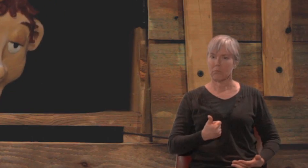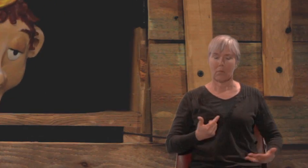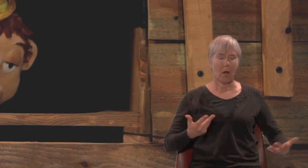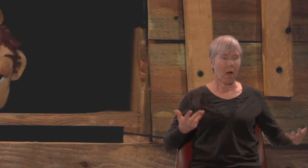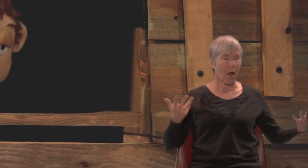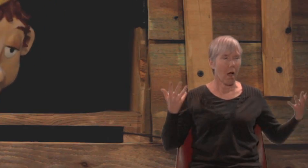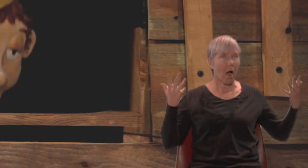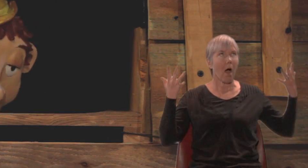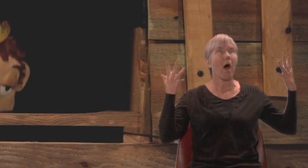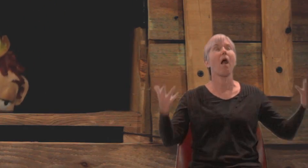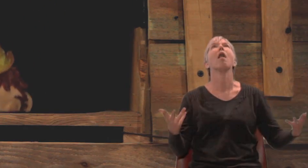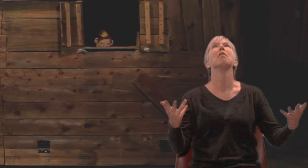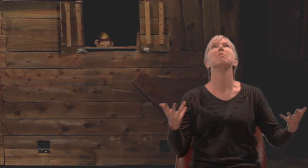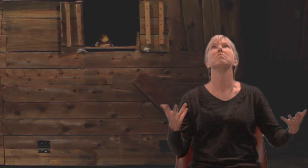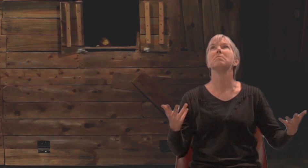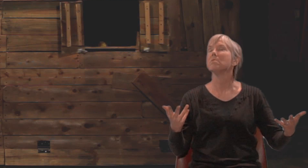boo.